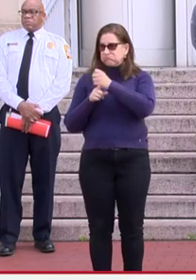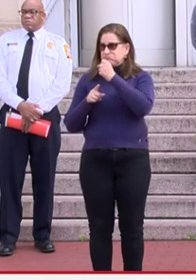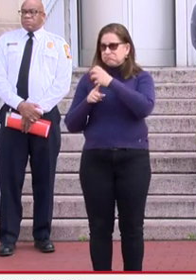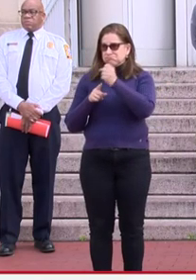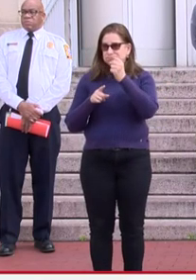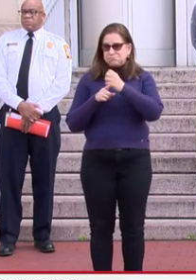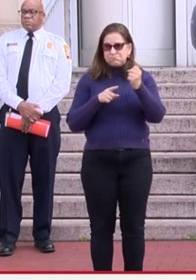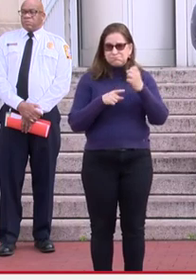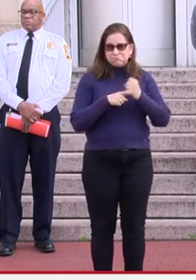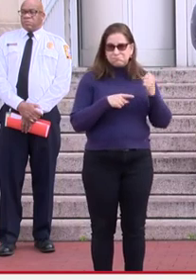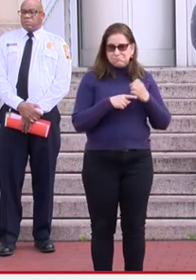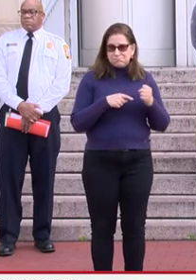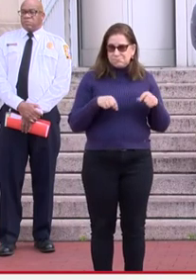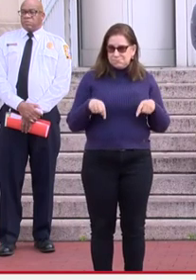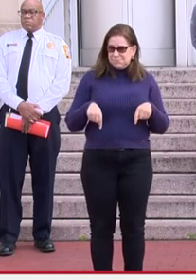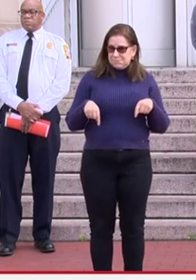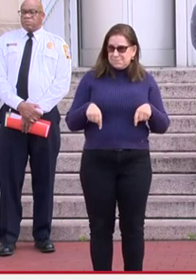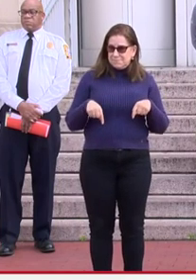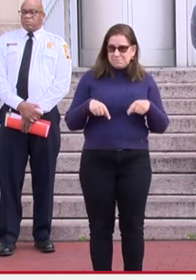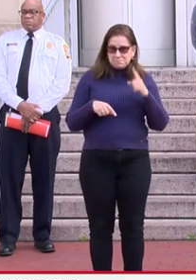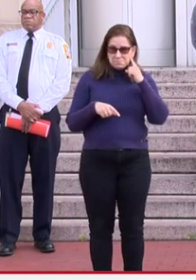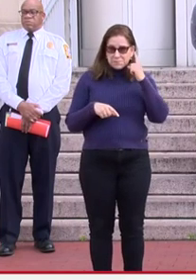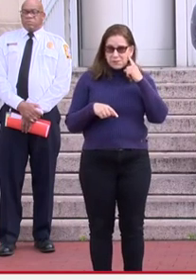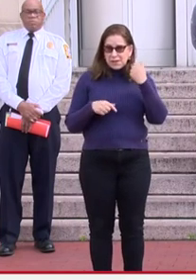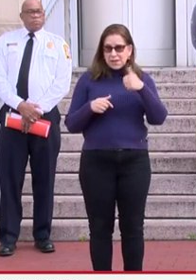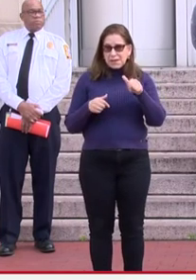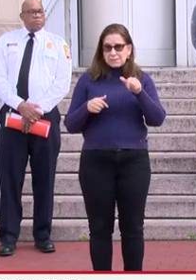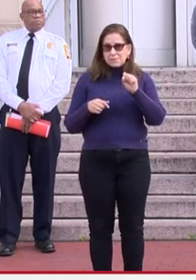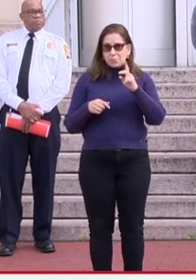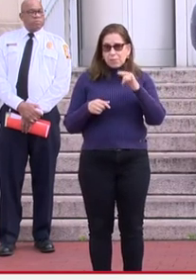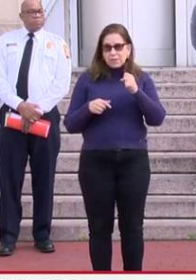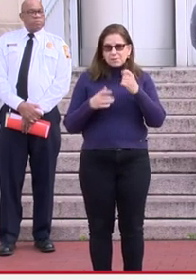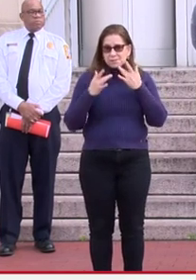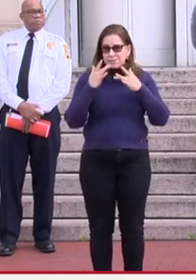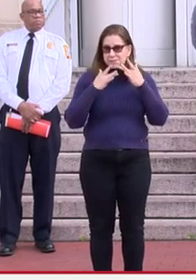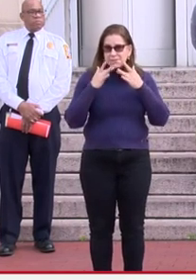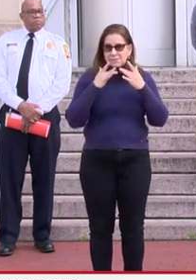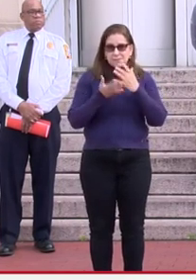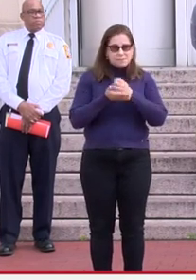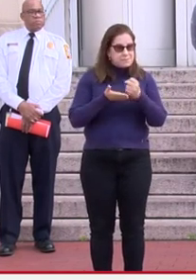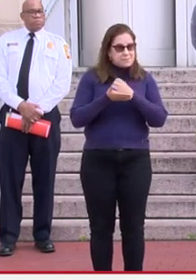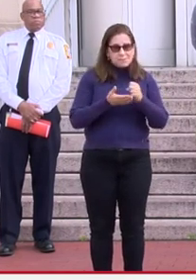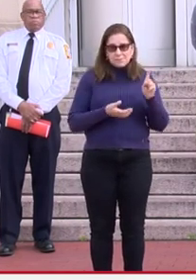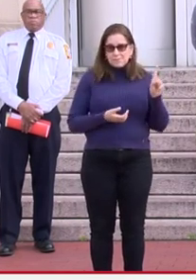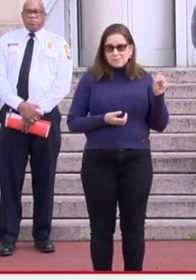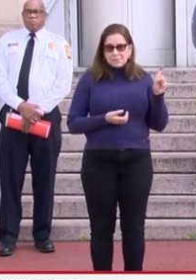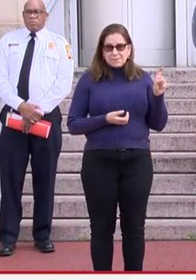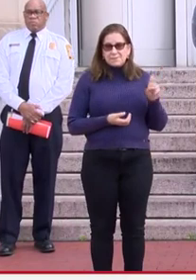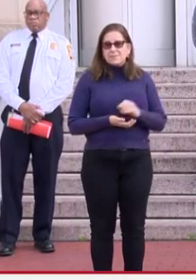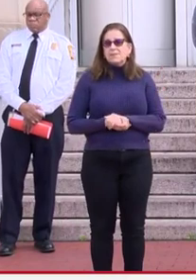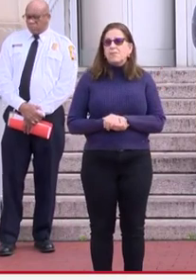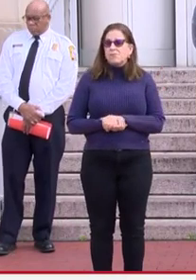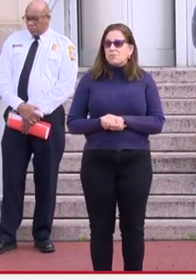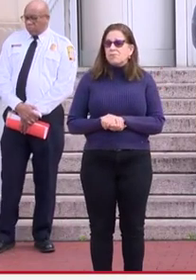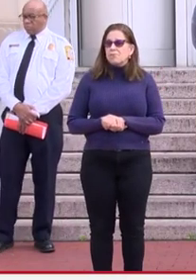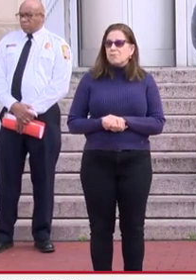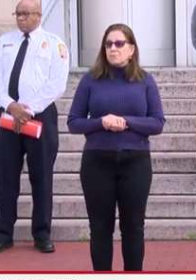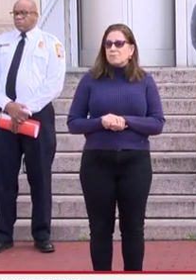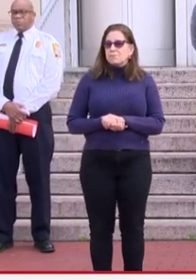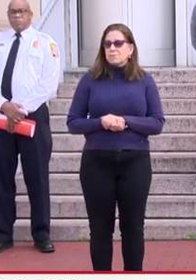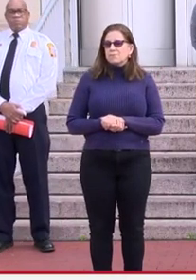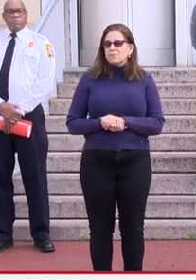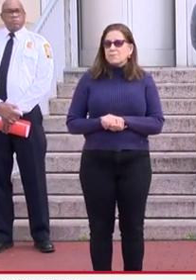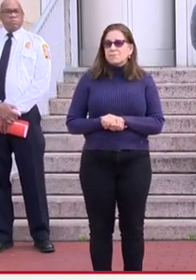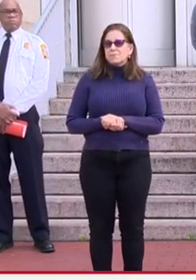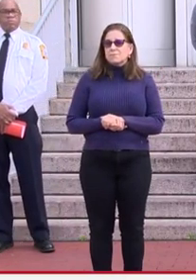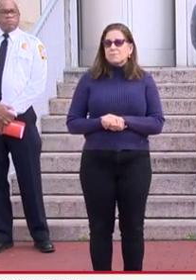you, are you hearing any shortages from your conversations with them? Well, I'm sure you would imagine that the District